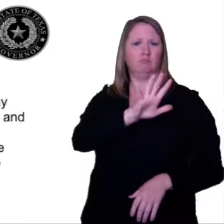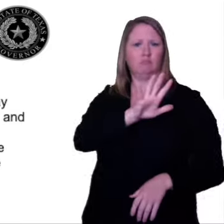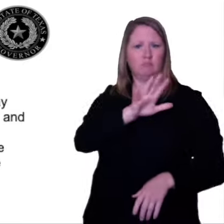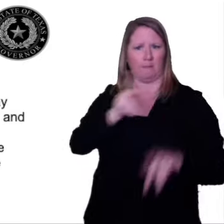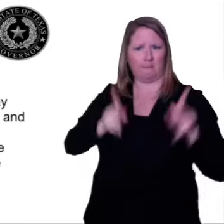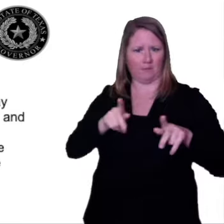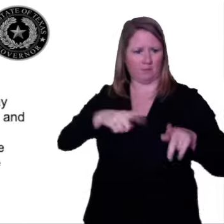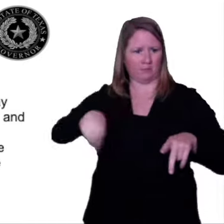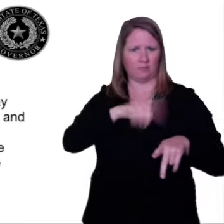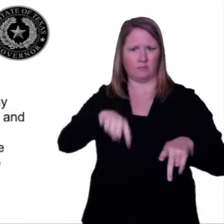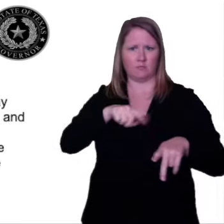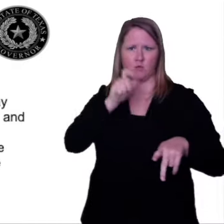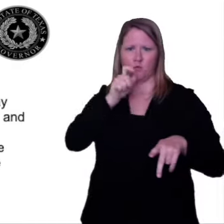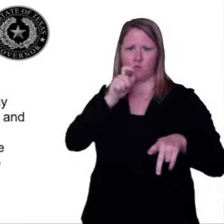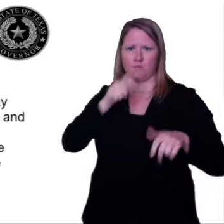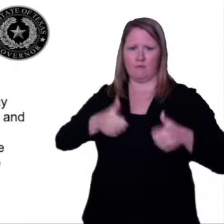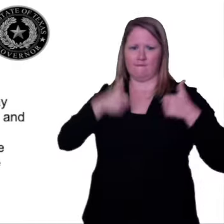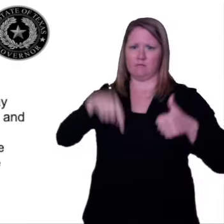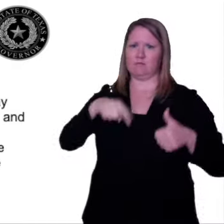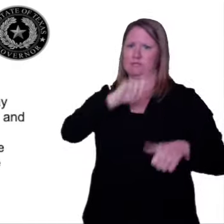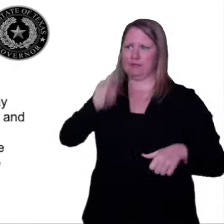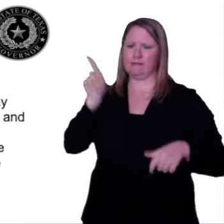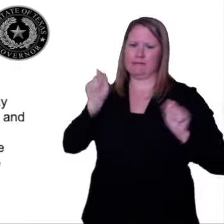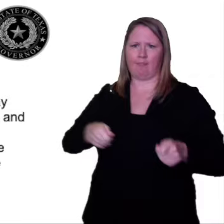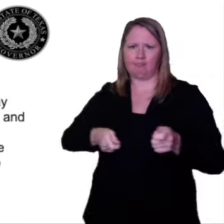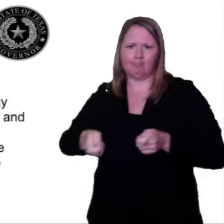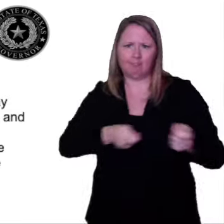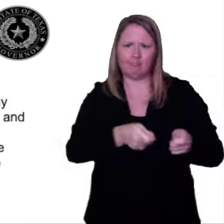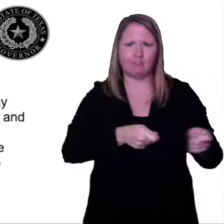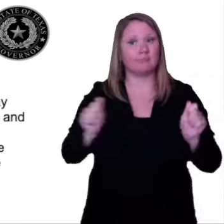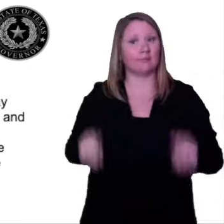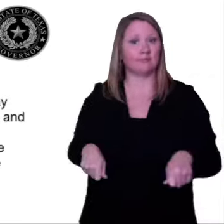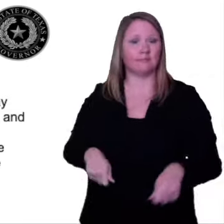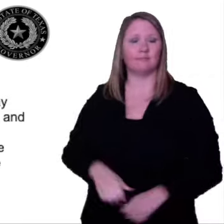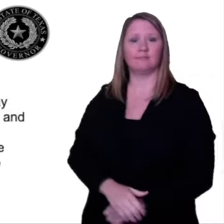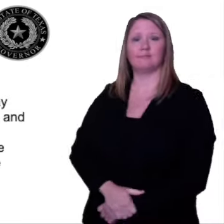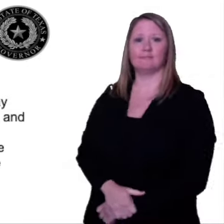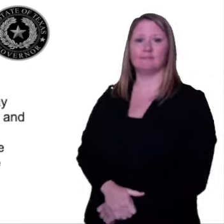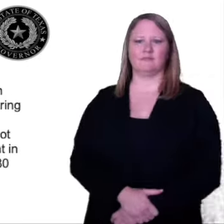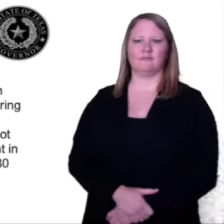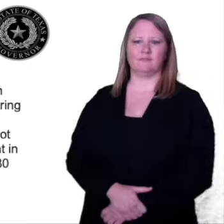and the occupancy of premises in the area. And